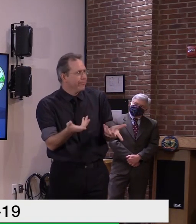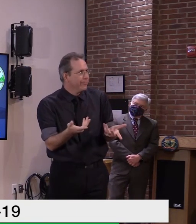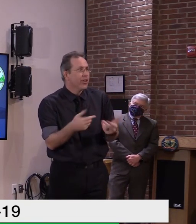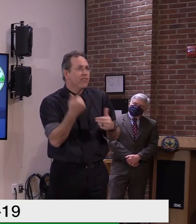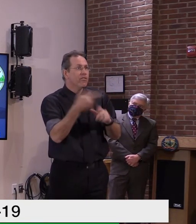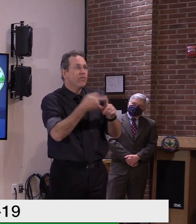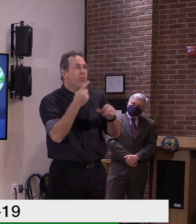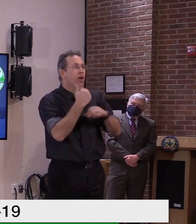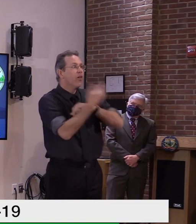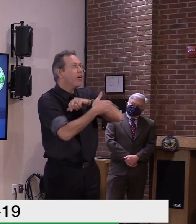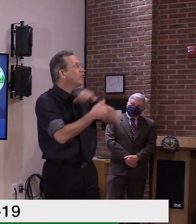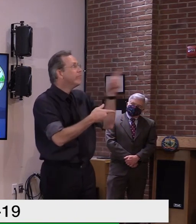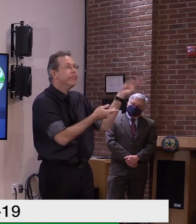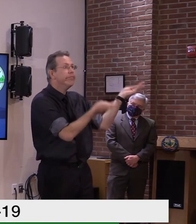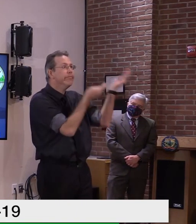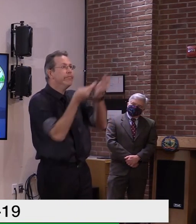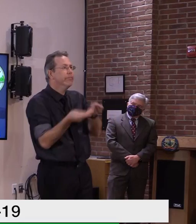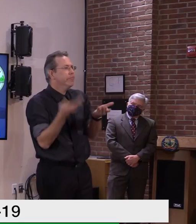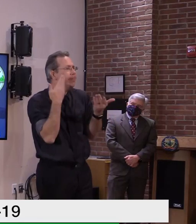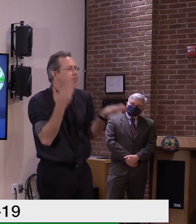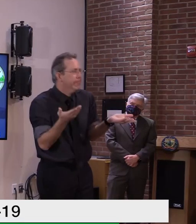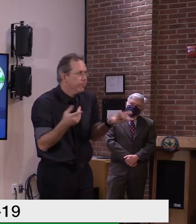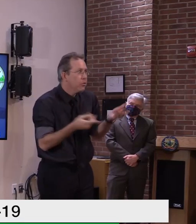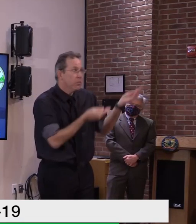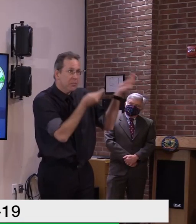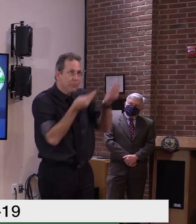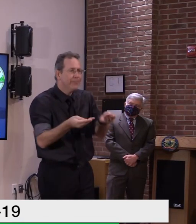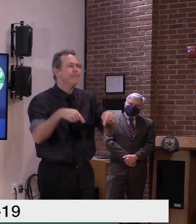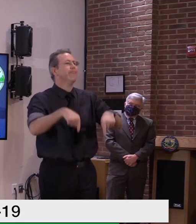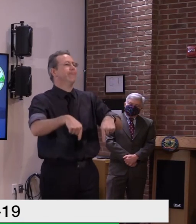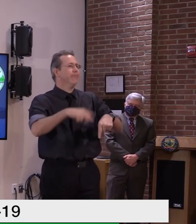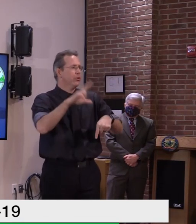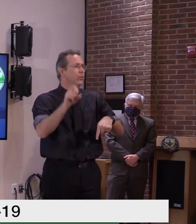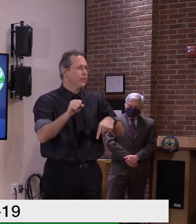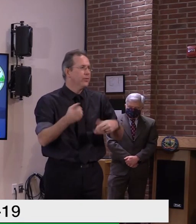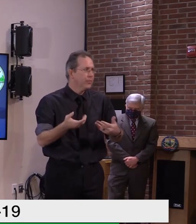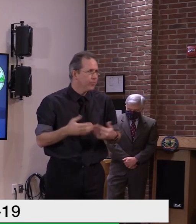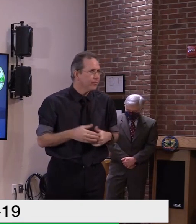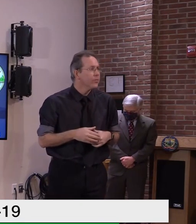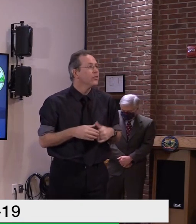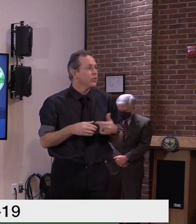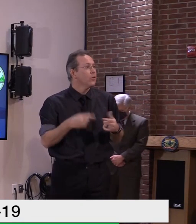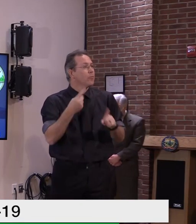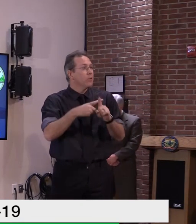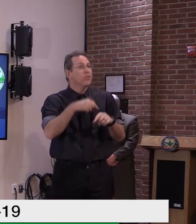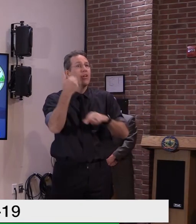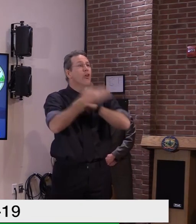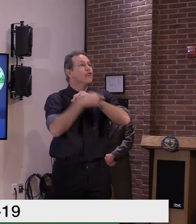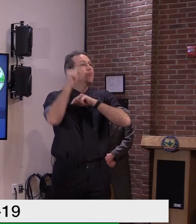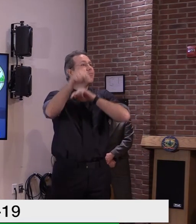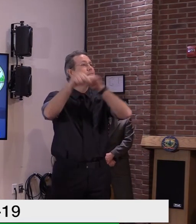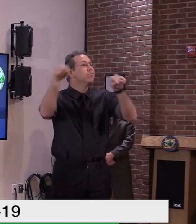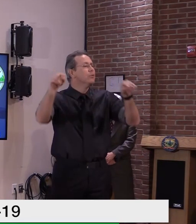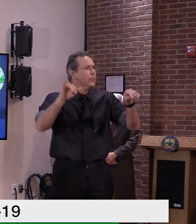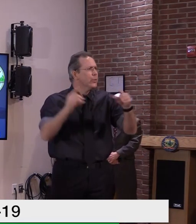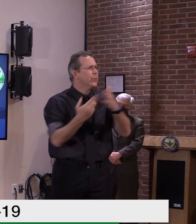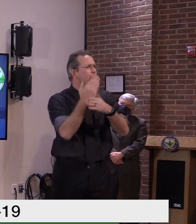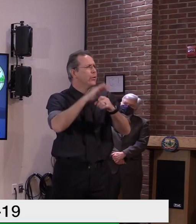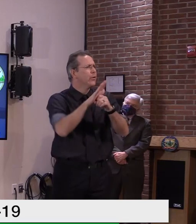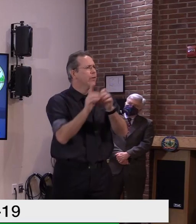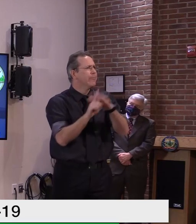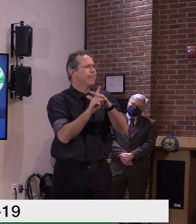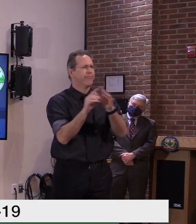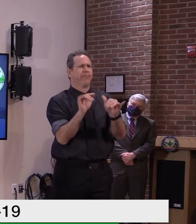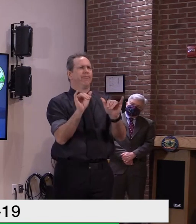in our country, you know, there were cases here, cases there, and all of a sudden we had a whole bunch of cases. I would not be surprised